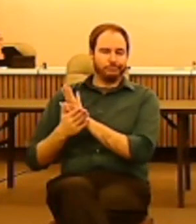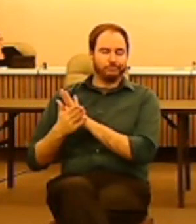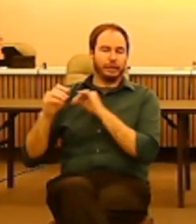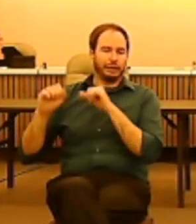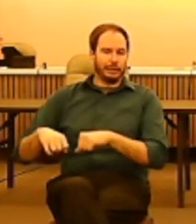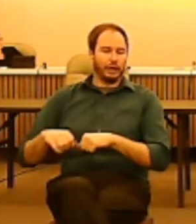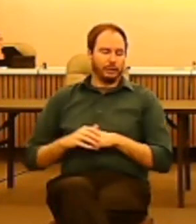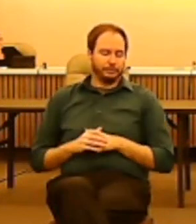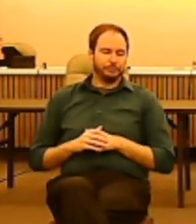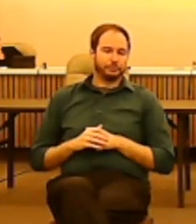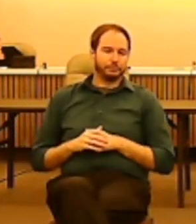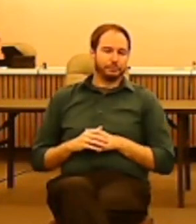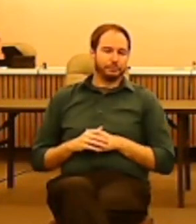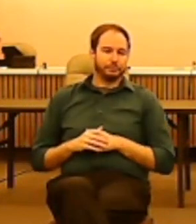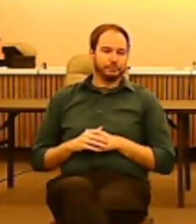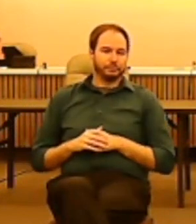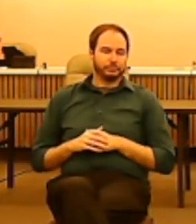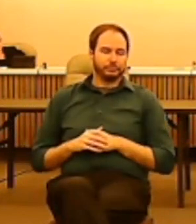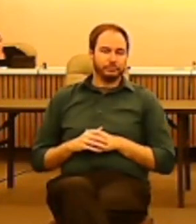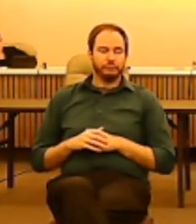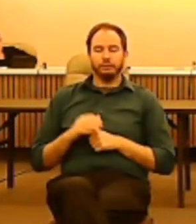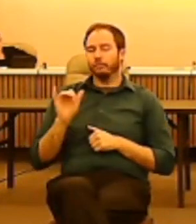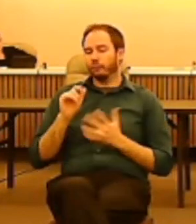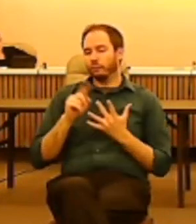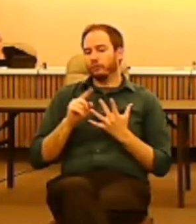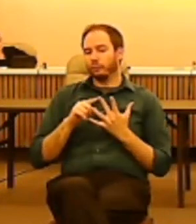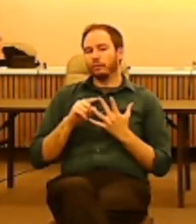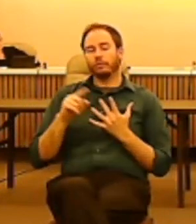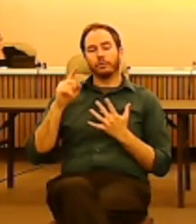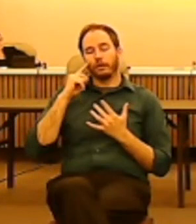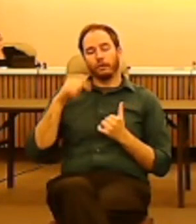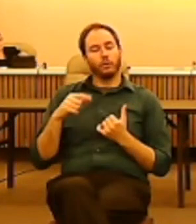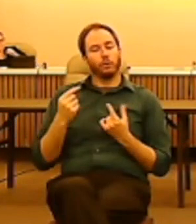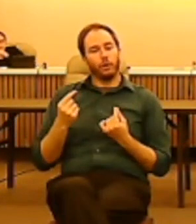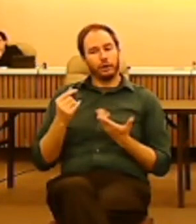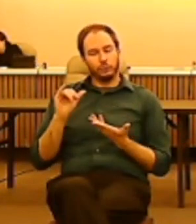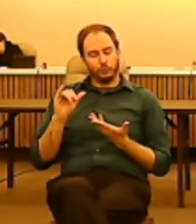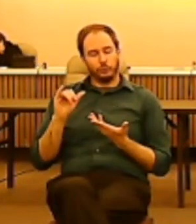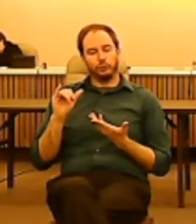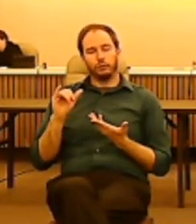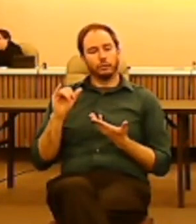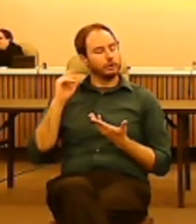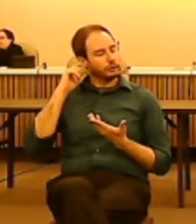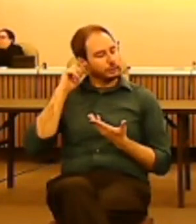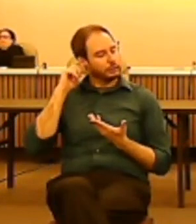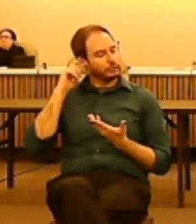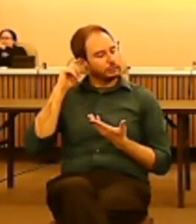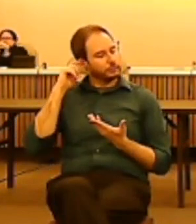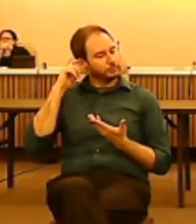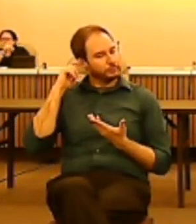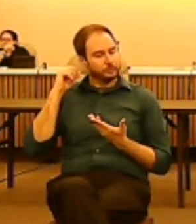based off of what we get back from NYSERDA. The one other thing I will add is that what this does have in here is for